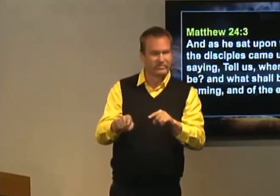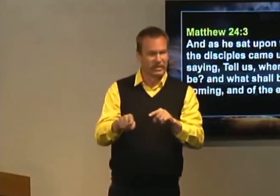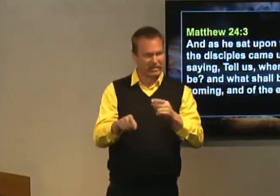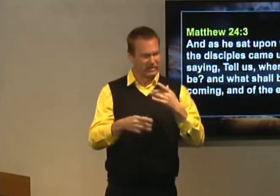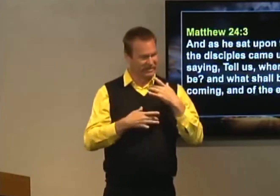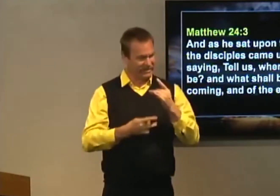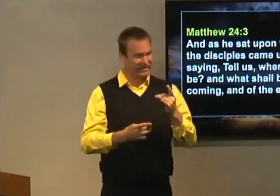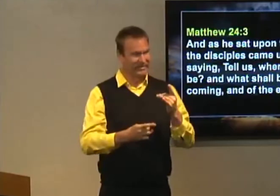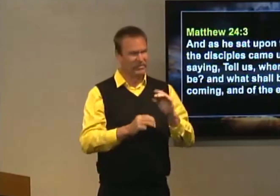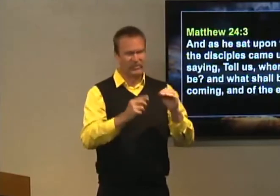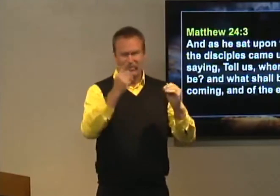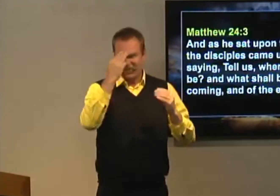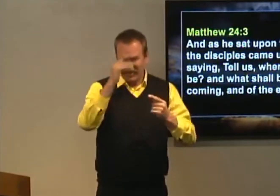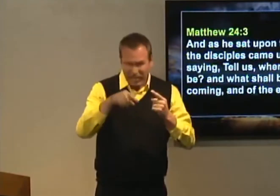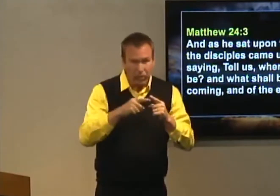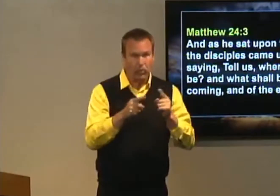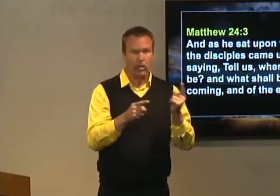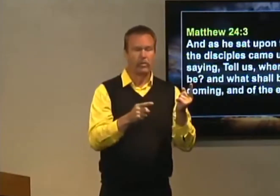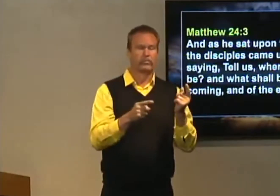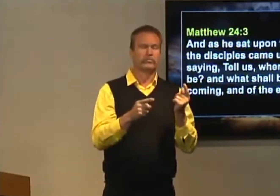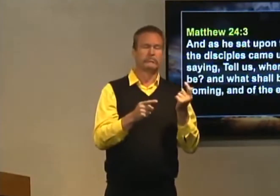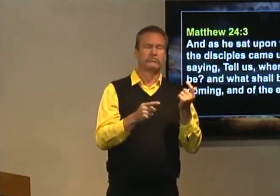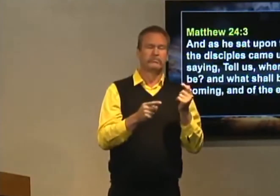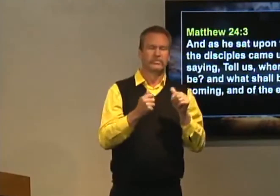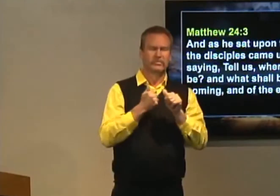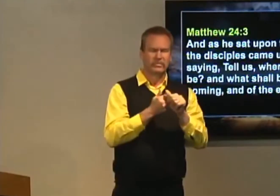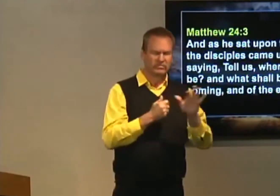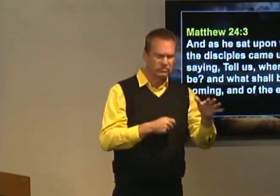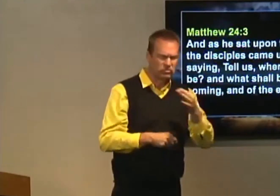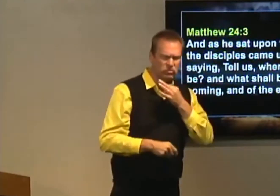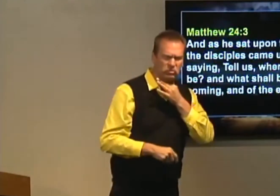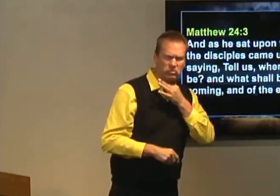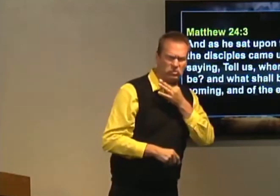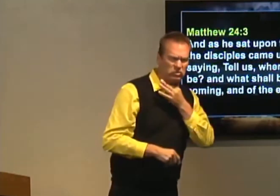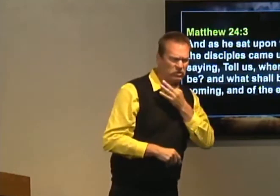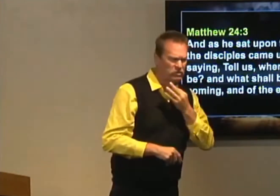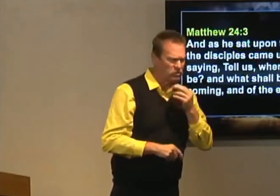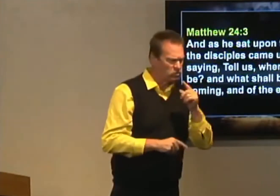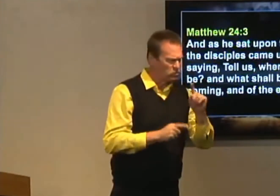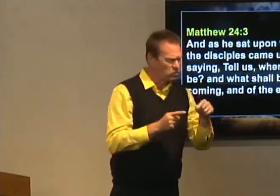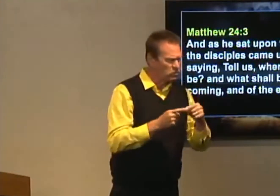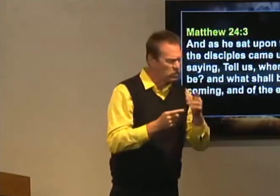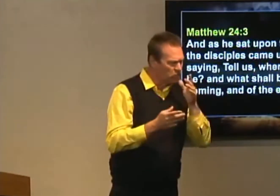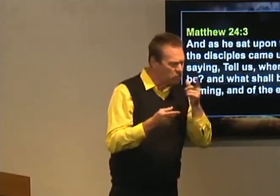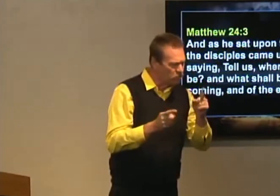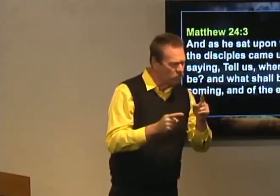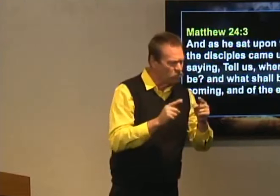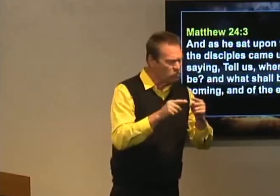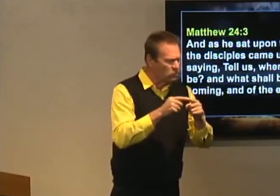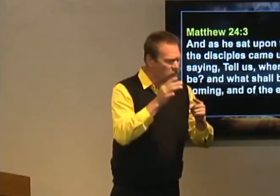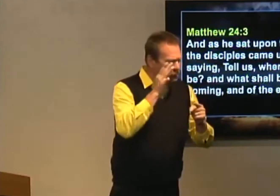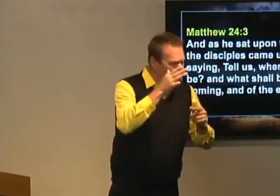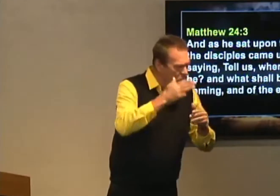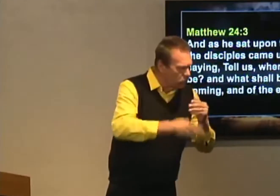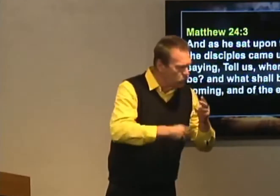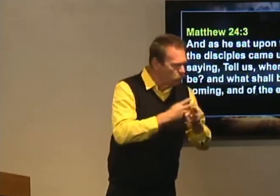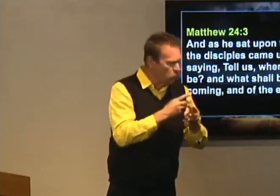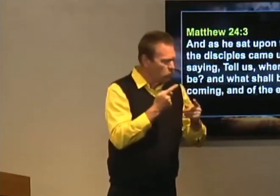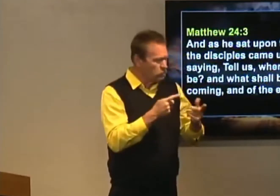Jesus answers, no one knows, but because his disciples are curious